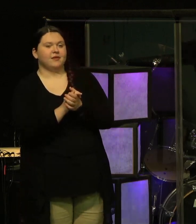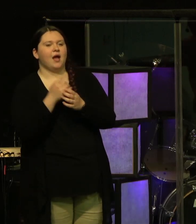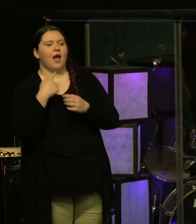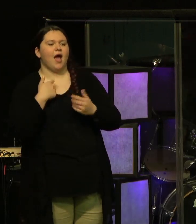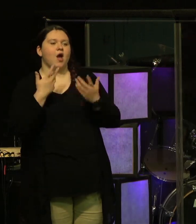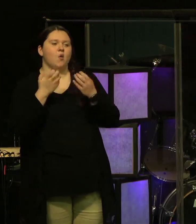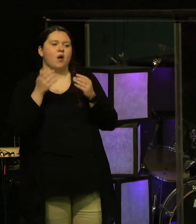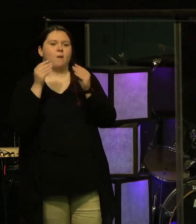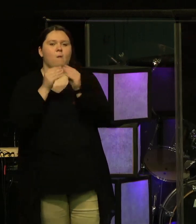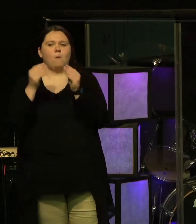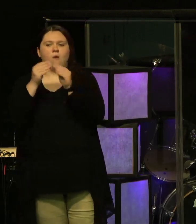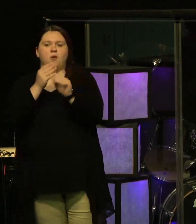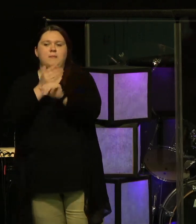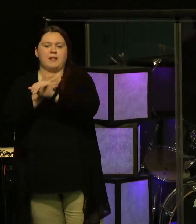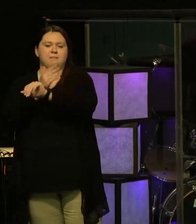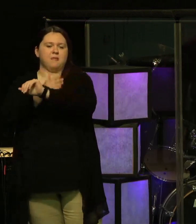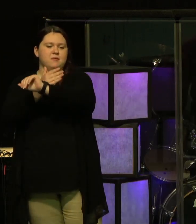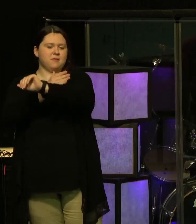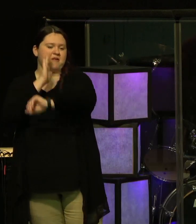like that, don't you?